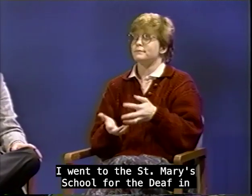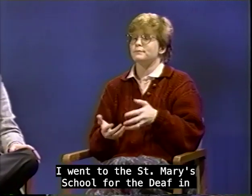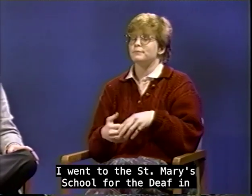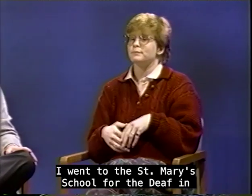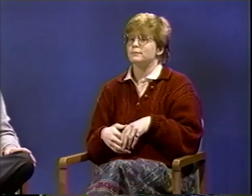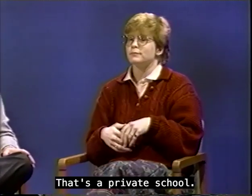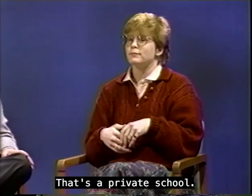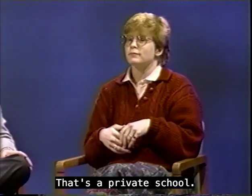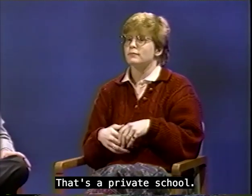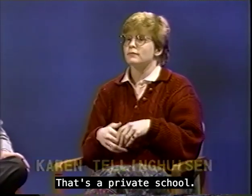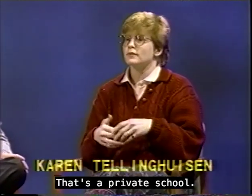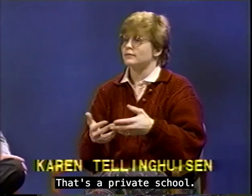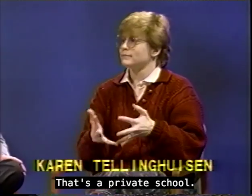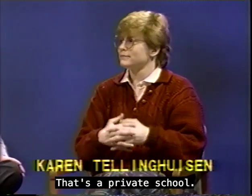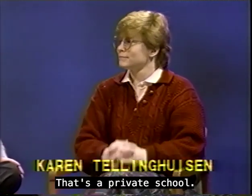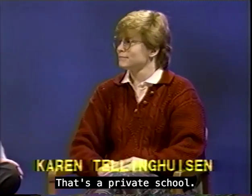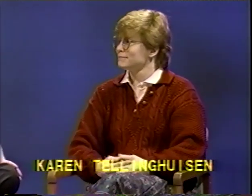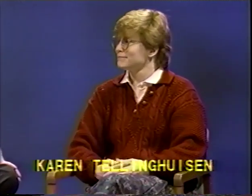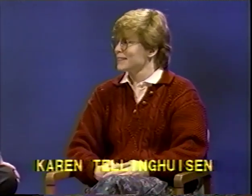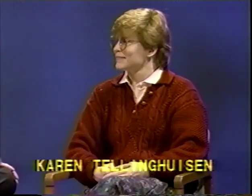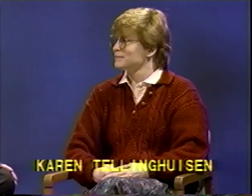in Buffalo. That's a private school.